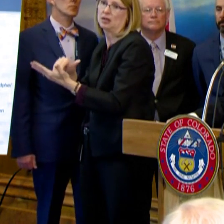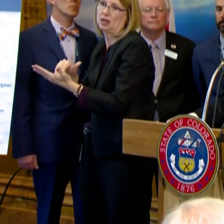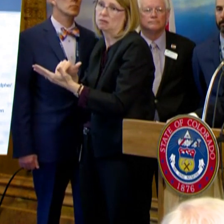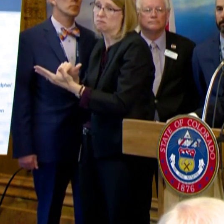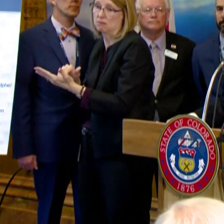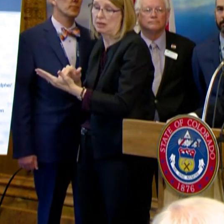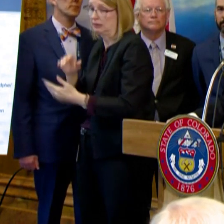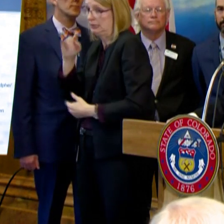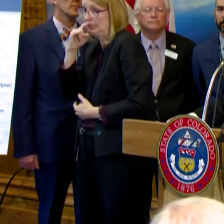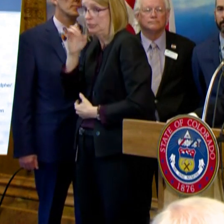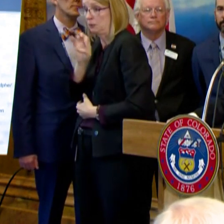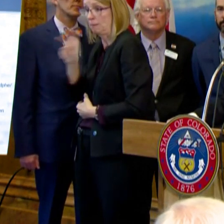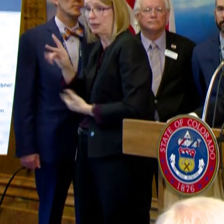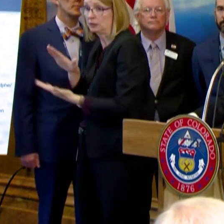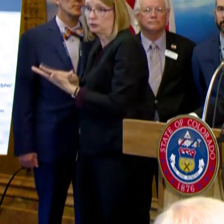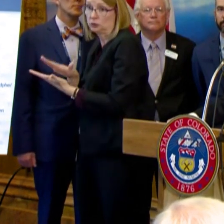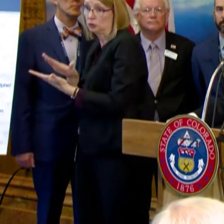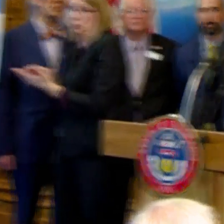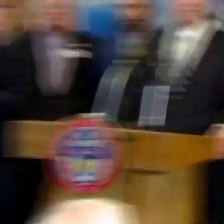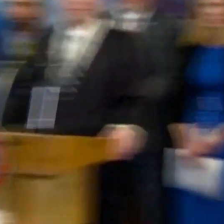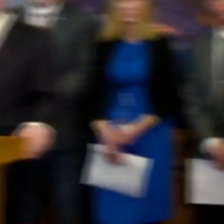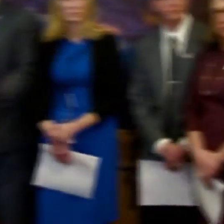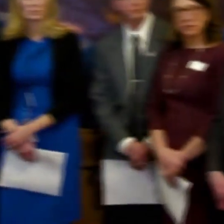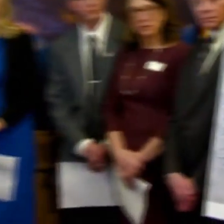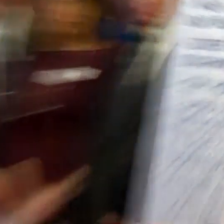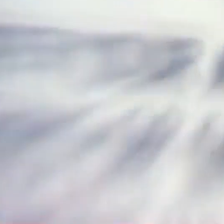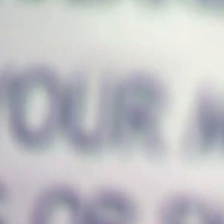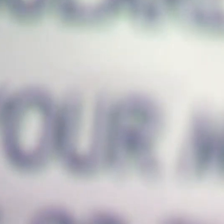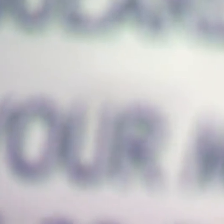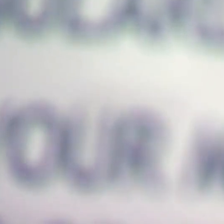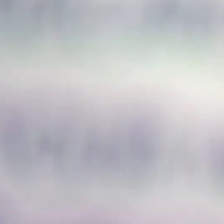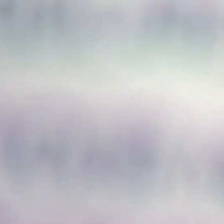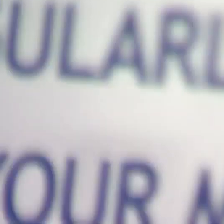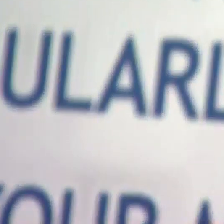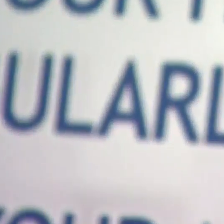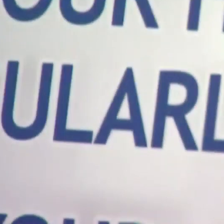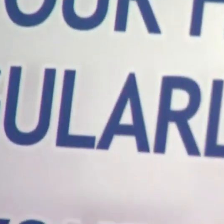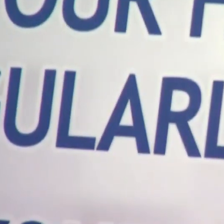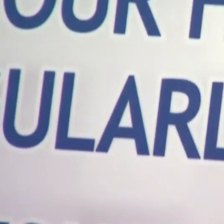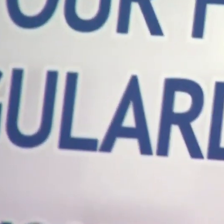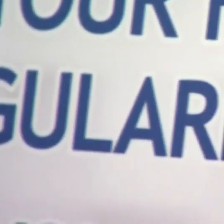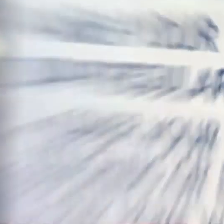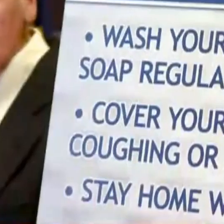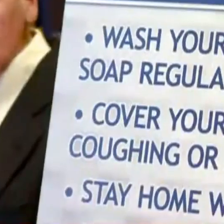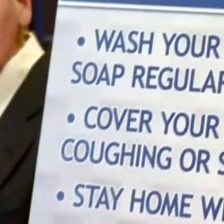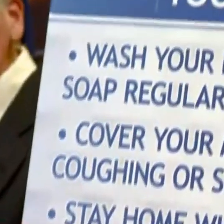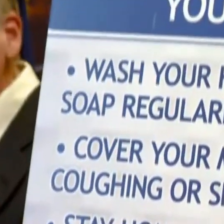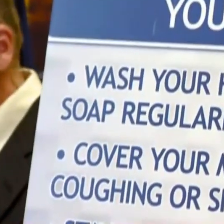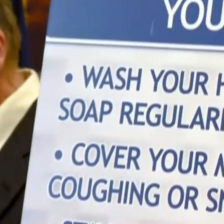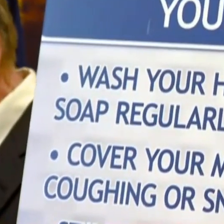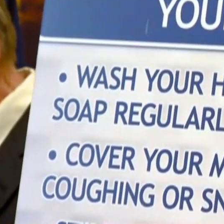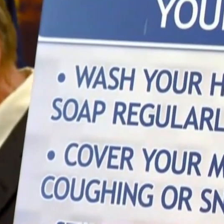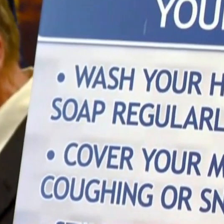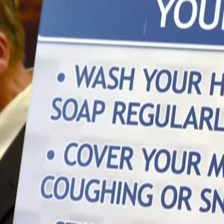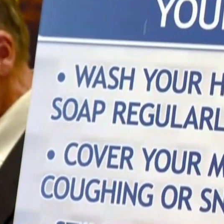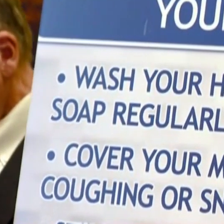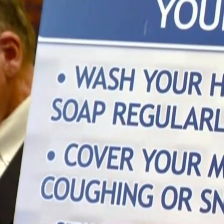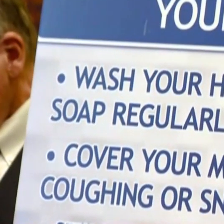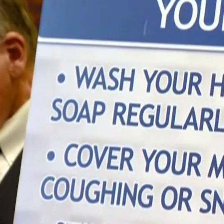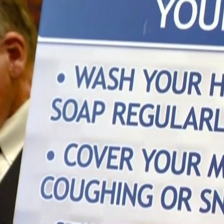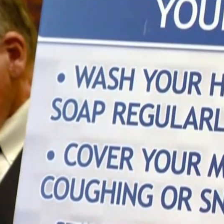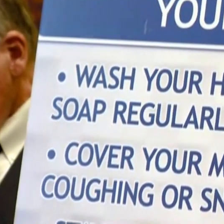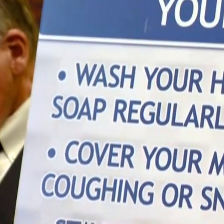additional incidences of the rotavirus. Governor, you mentioned the number of masks that the state has. Mm-hmm. I think you said 650,000